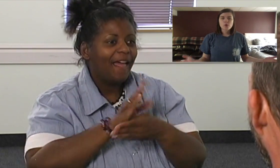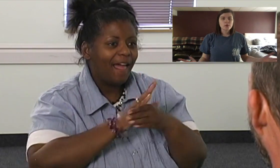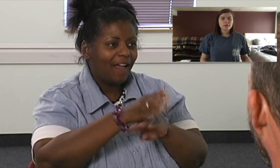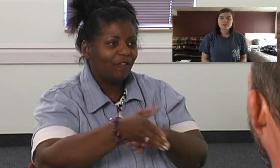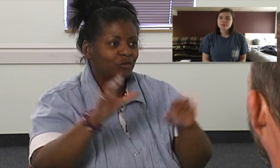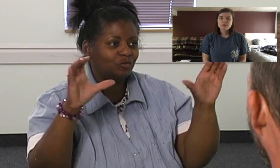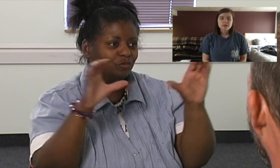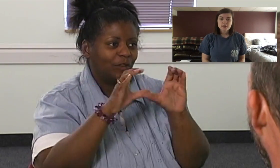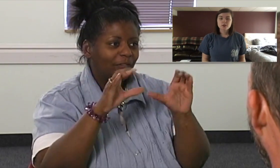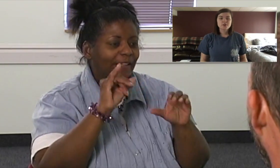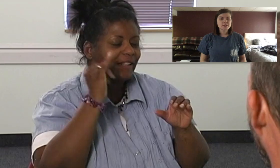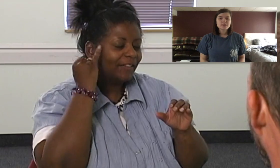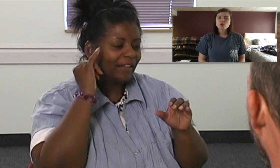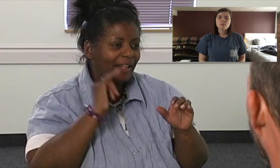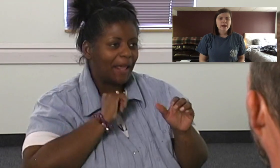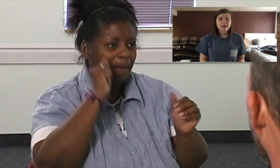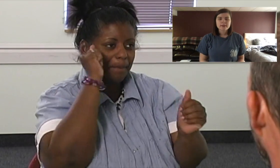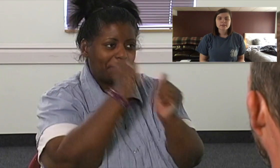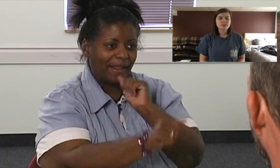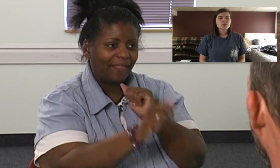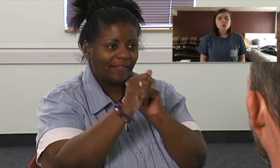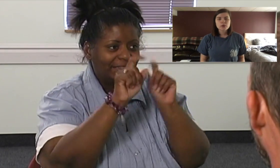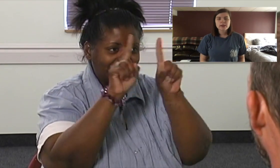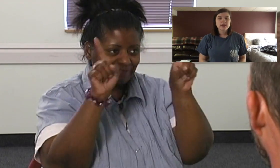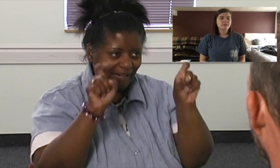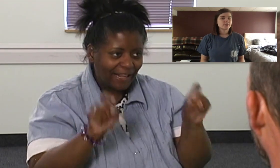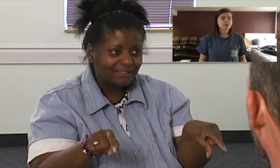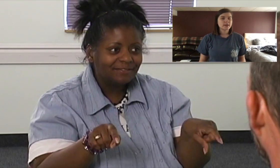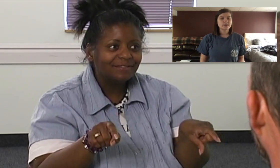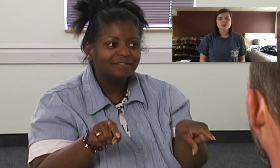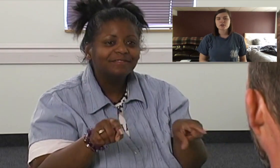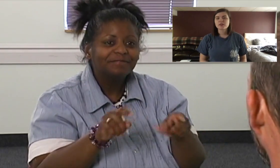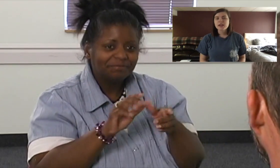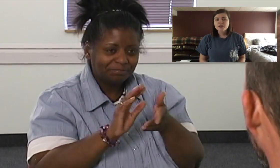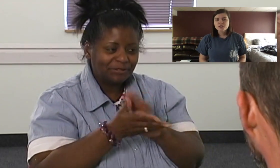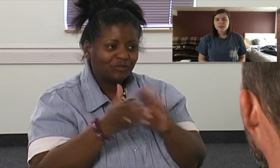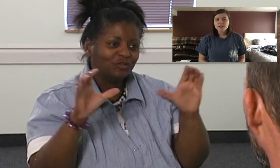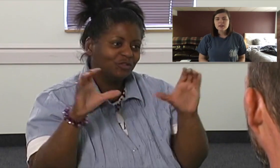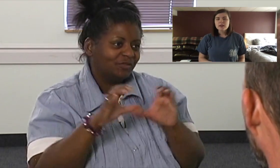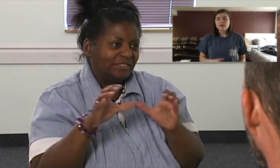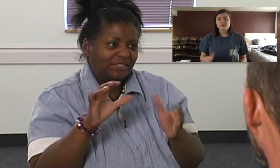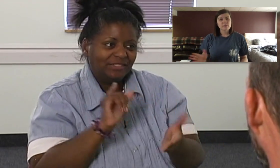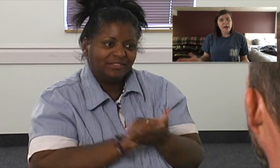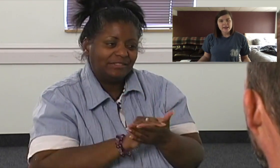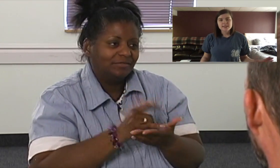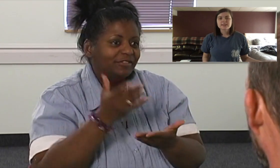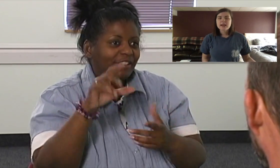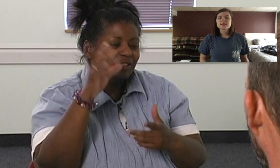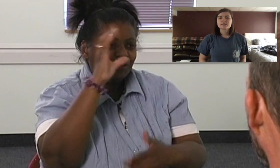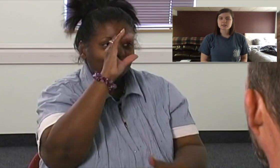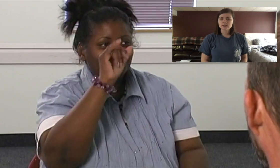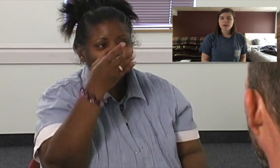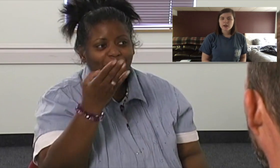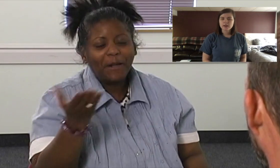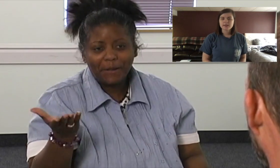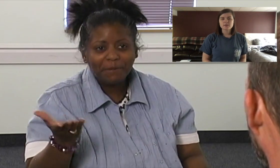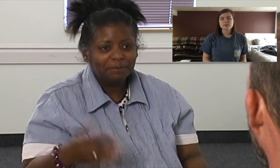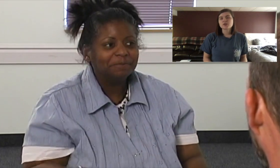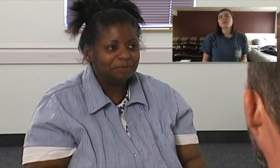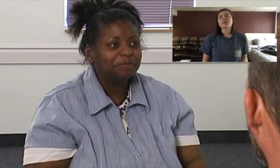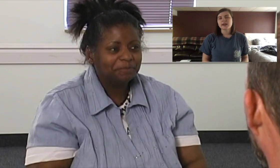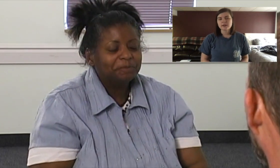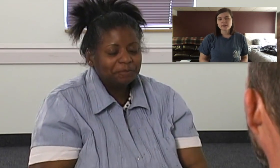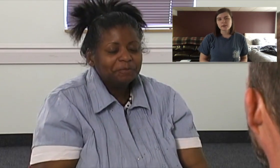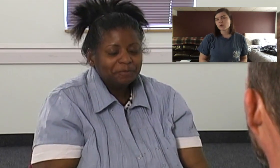My goal is here just to go back to schooling after I get a certification. If I pass a test, I'd like to